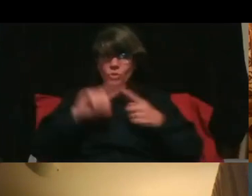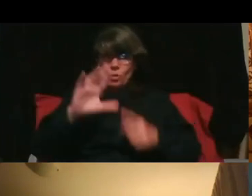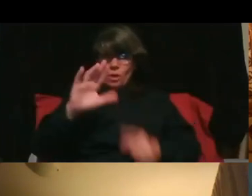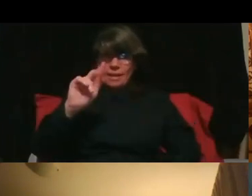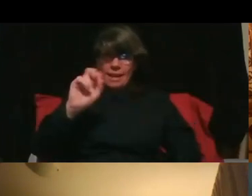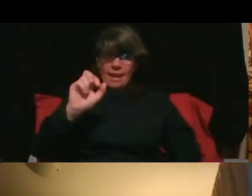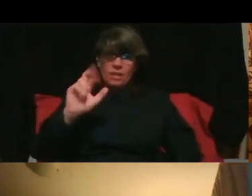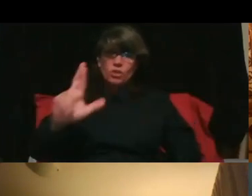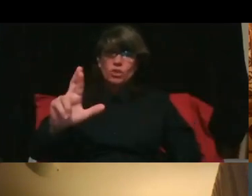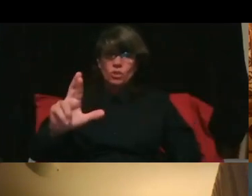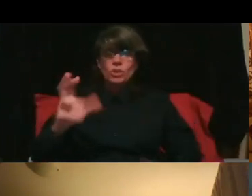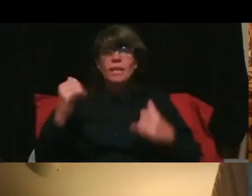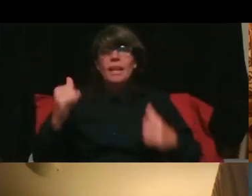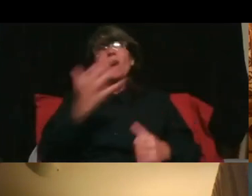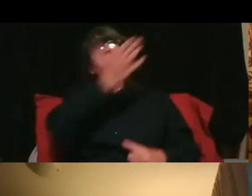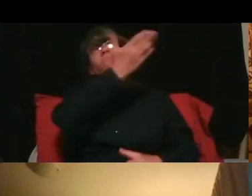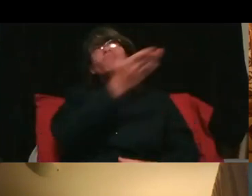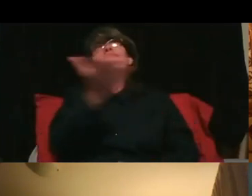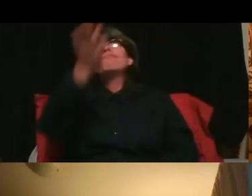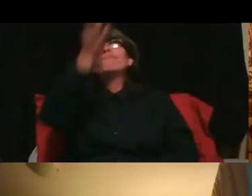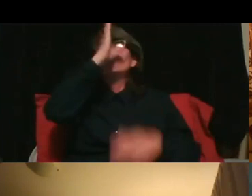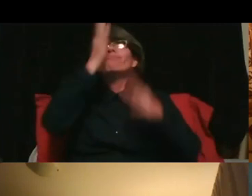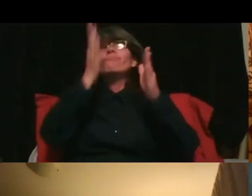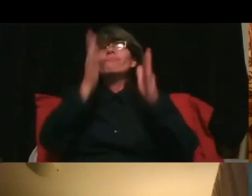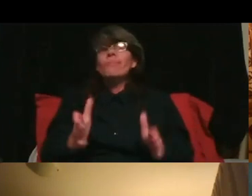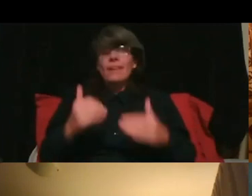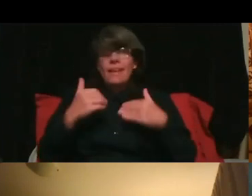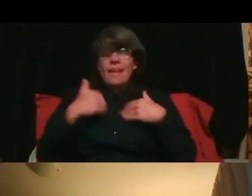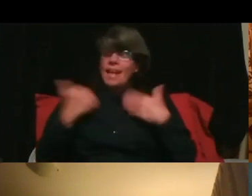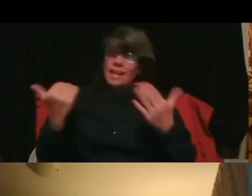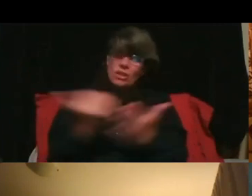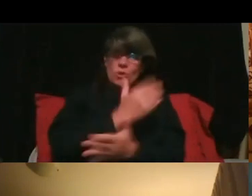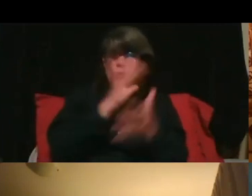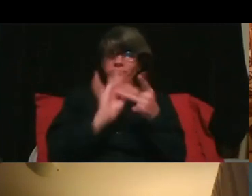Well, the Creator has another story for me to tell.